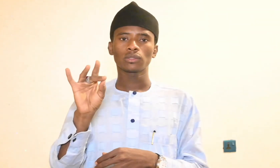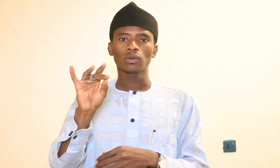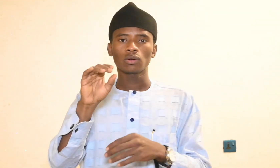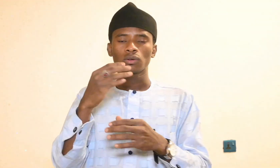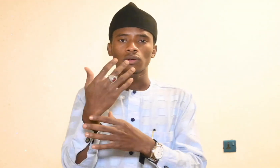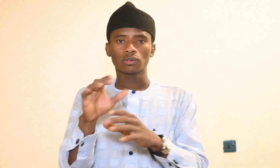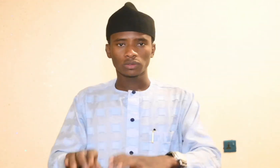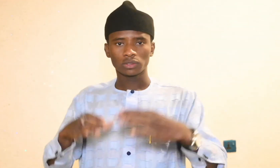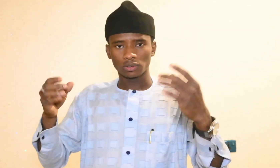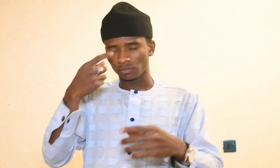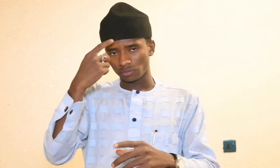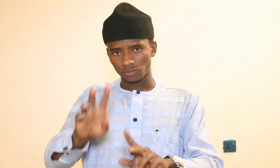to people in